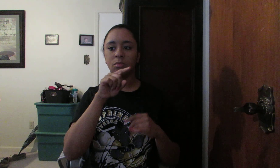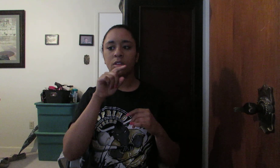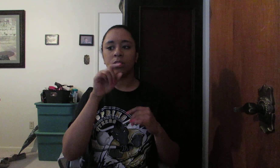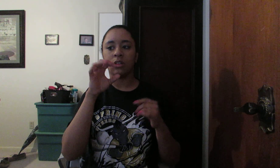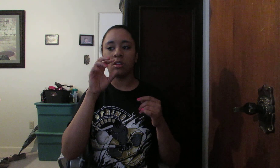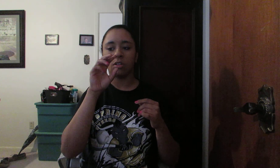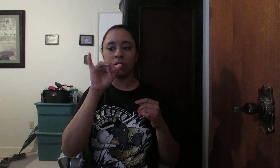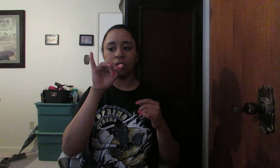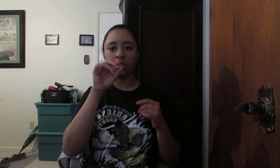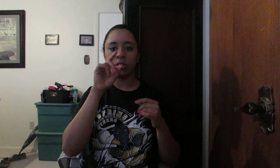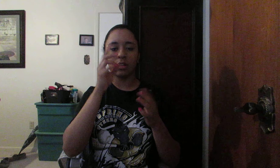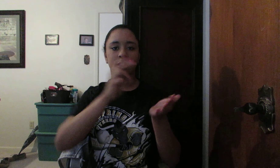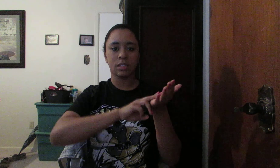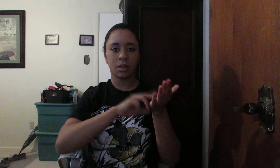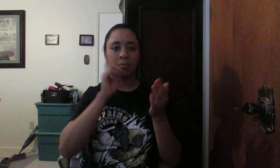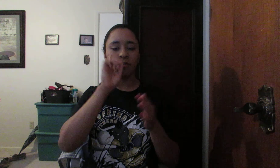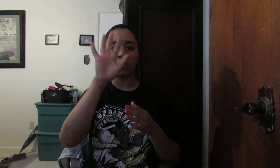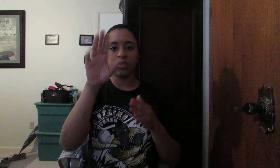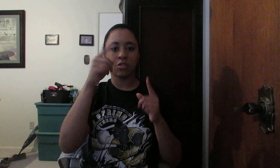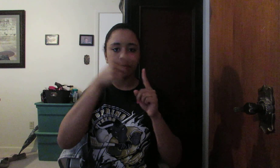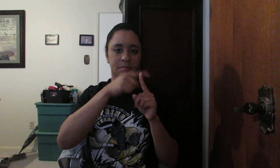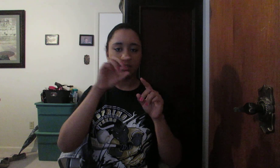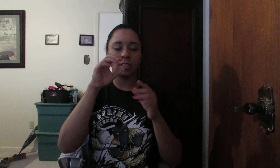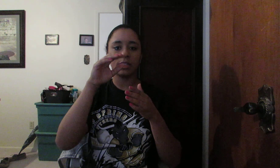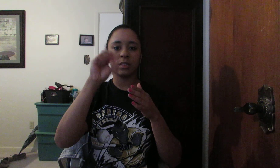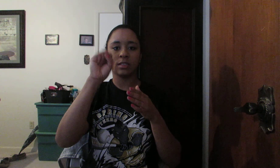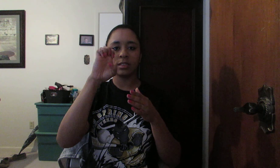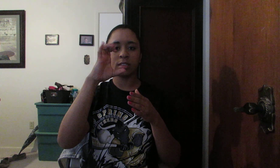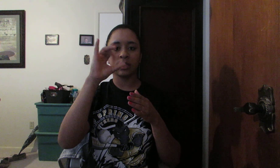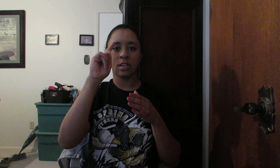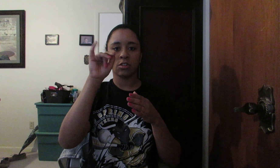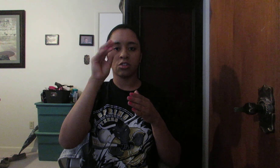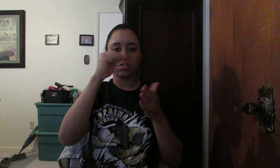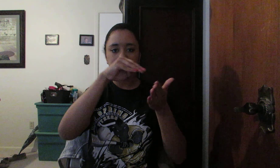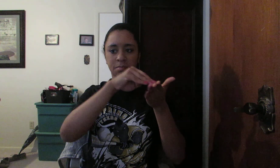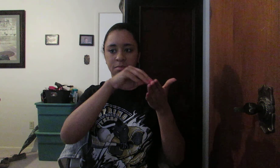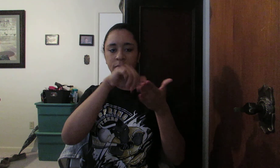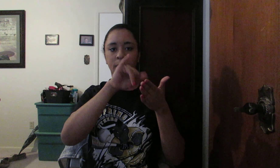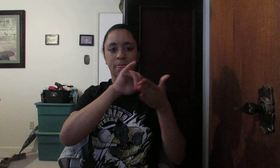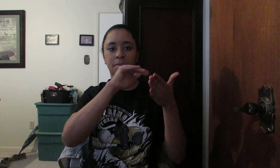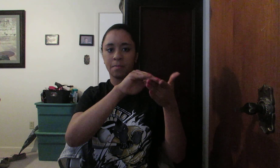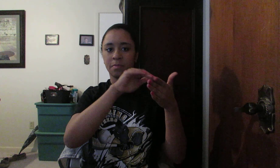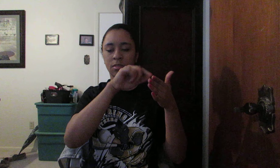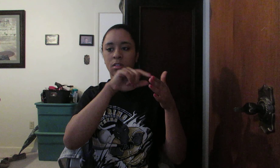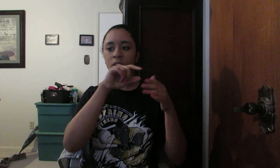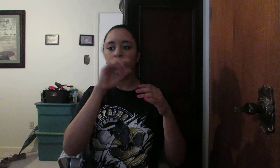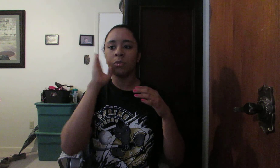Sheet 2, you're going to sign up for your specific section, and then inside that section will be the